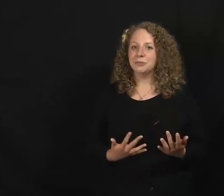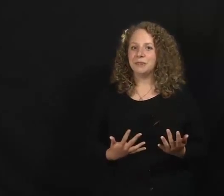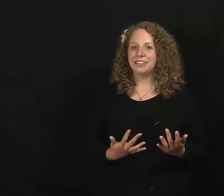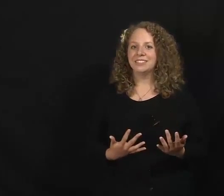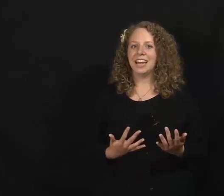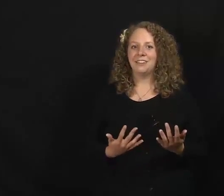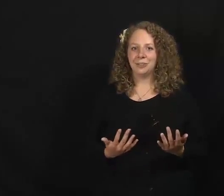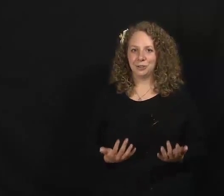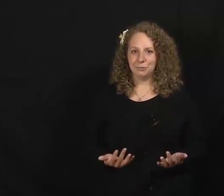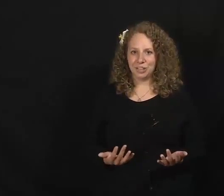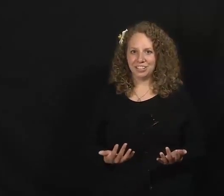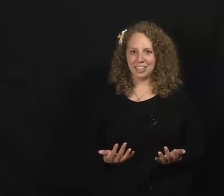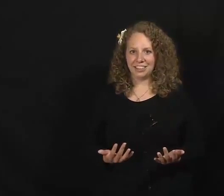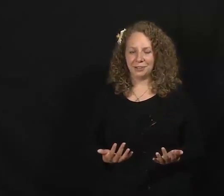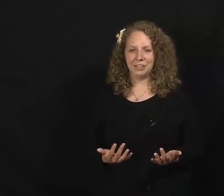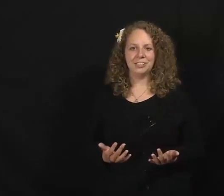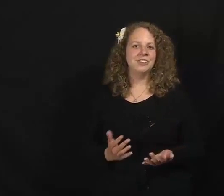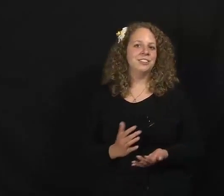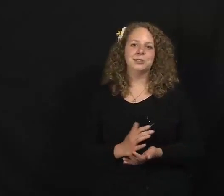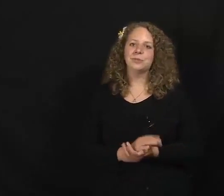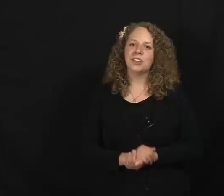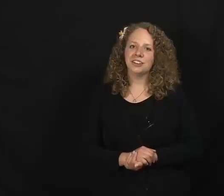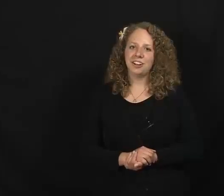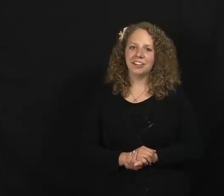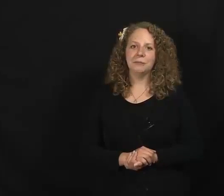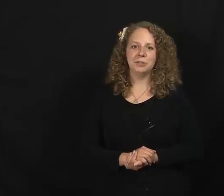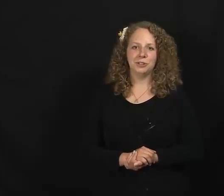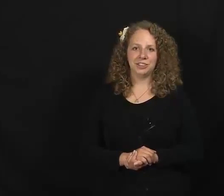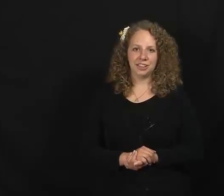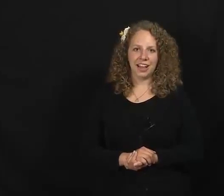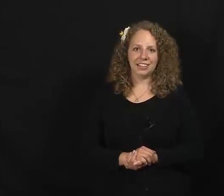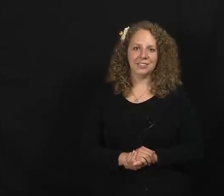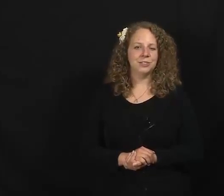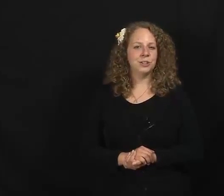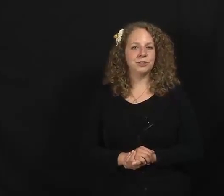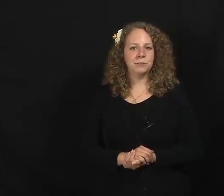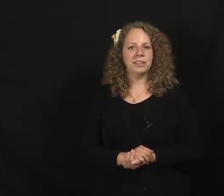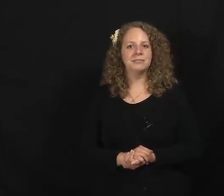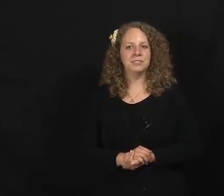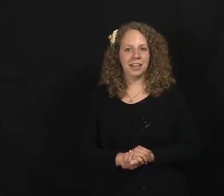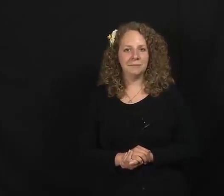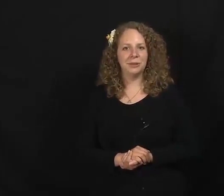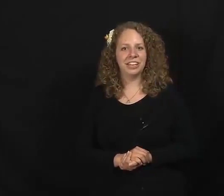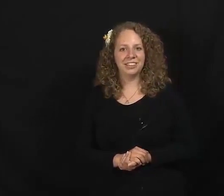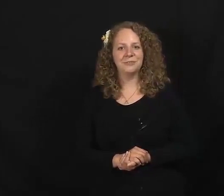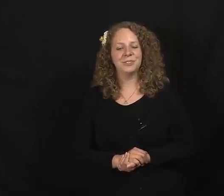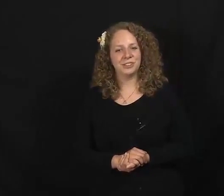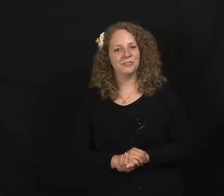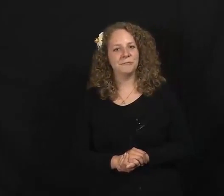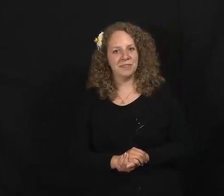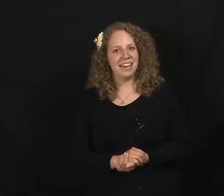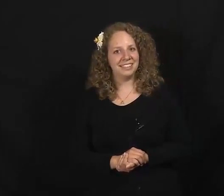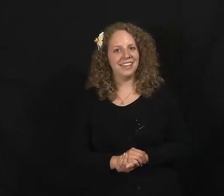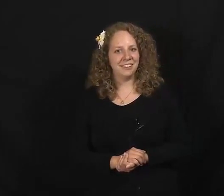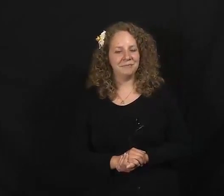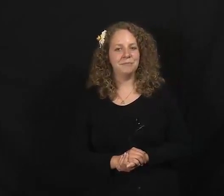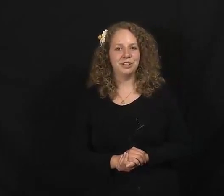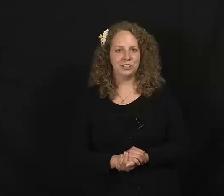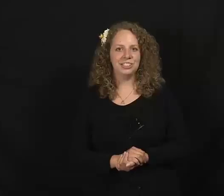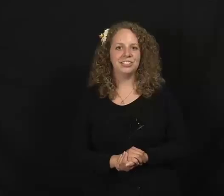would be to have you learn British Sign Language, this will not at all help you during the class, so don't spend time looking at the results for BSL, British